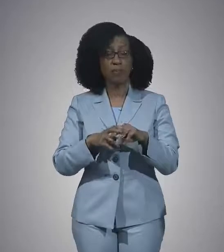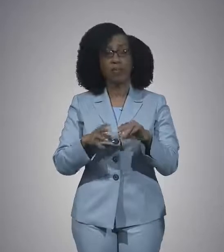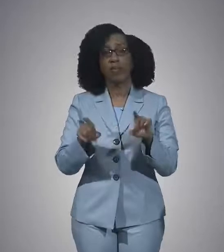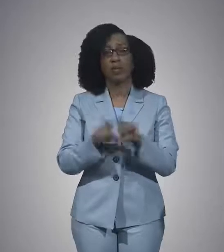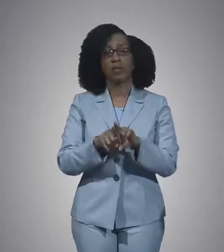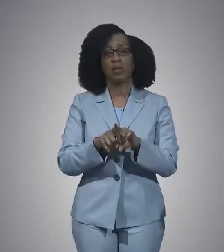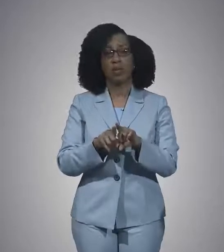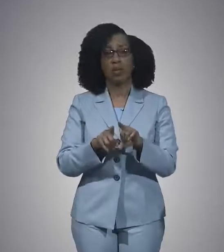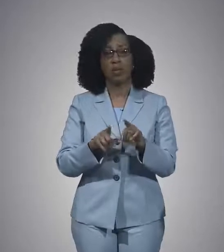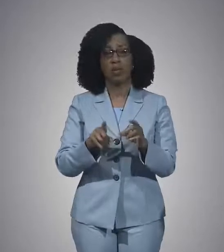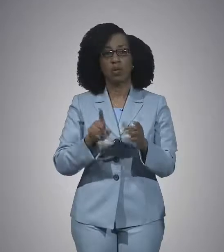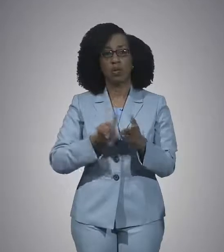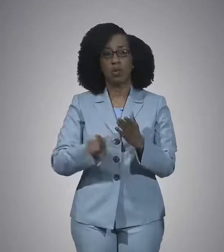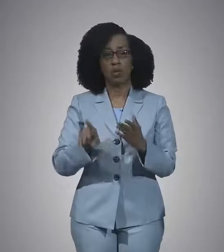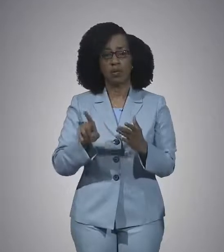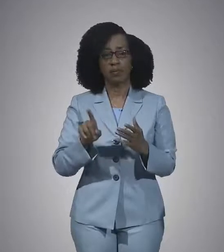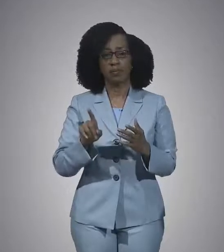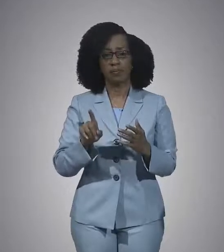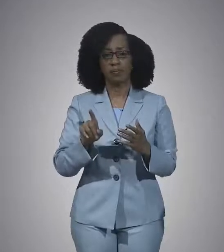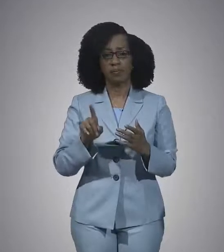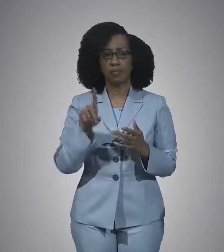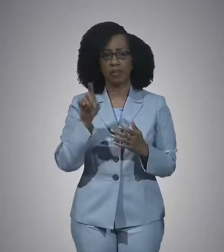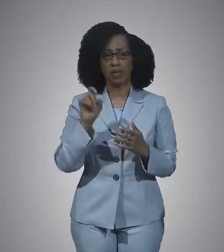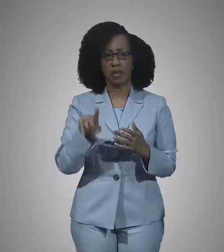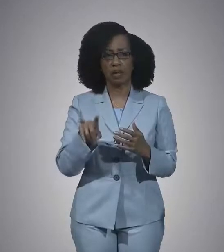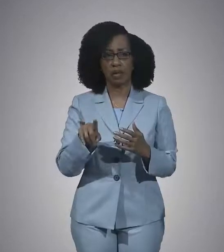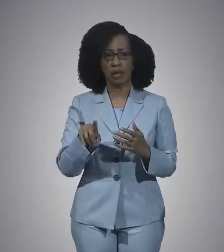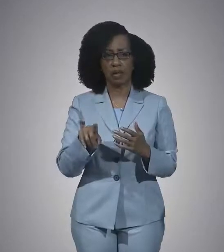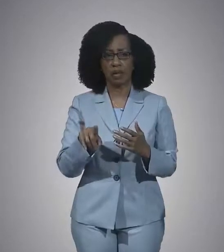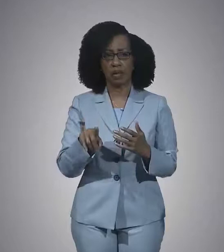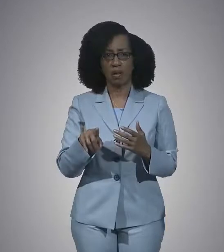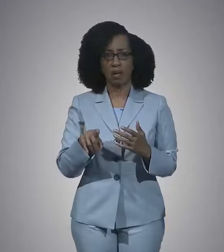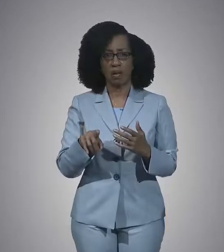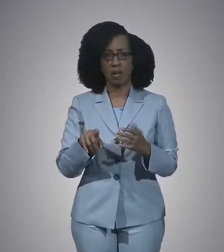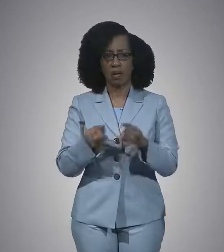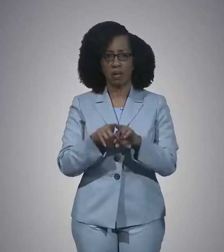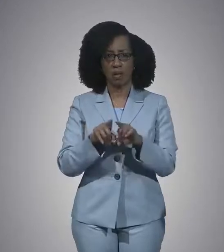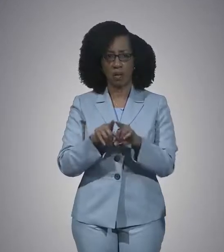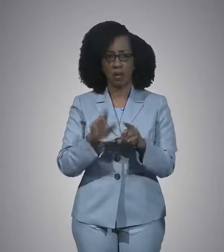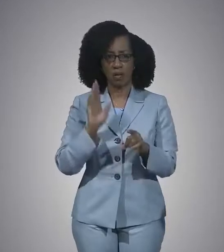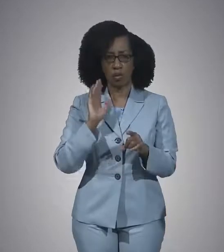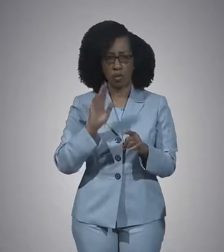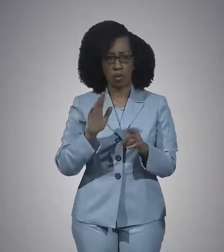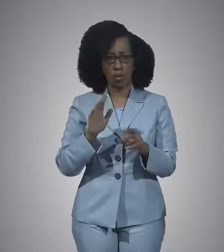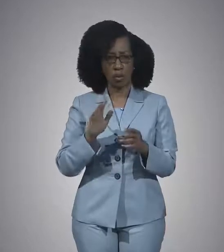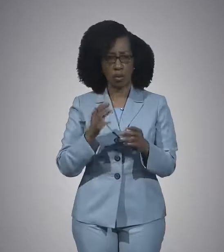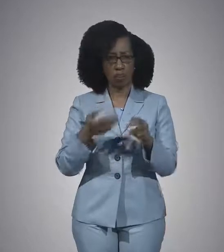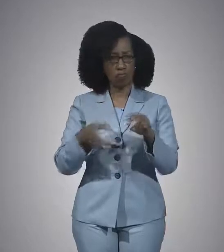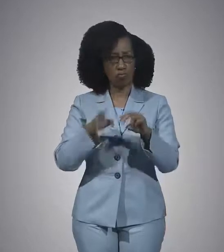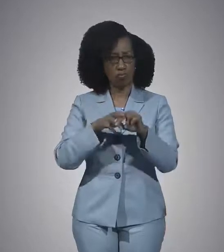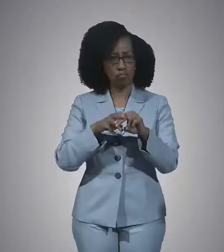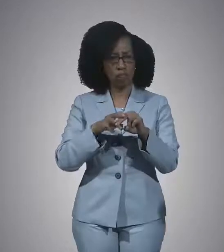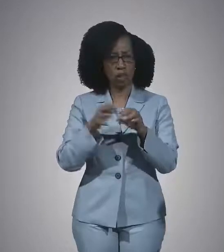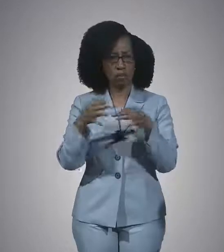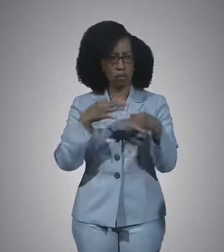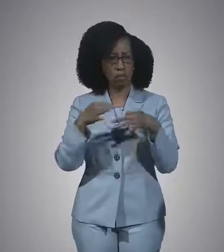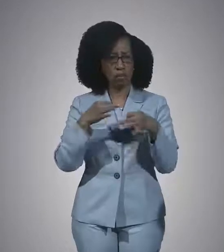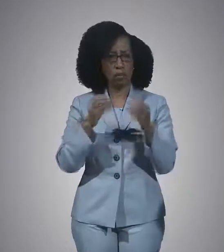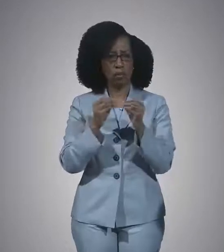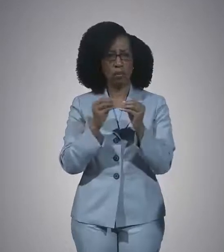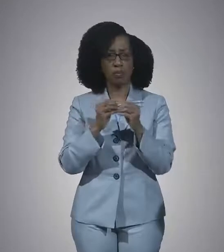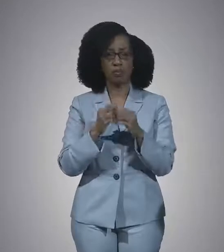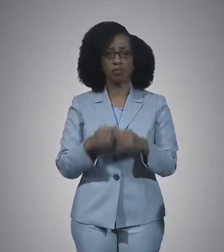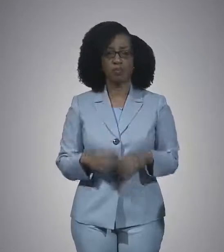to check in and see if the dashboard was going to be updated, because it looks like it's down for the second day in a row. Great. So 2